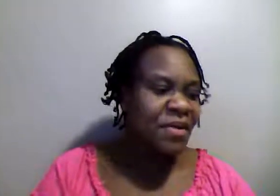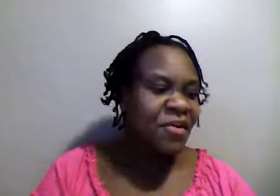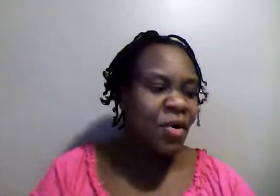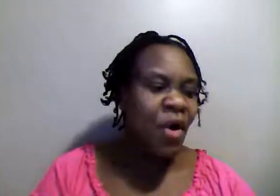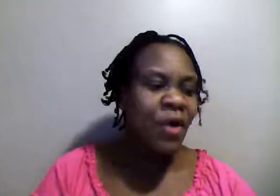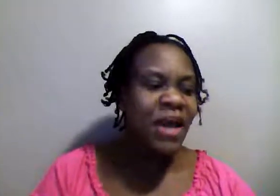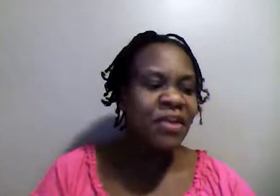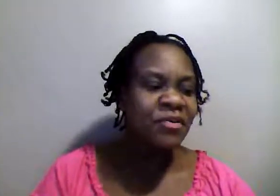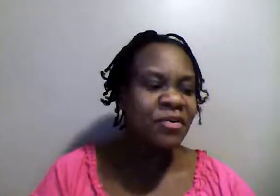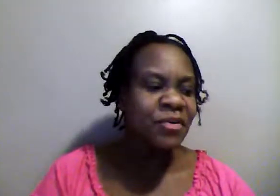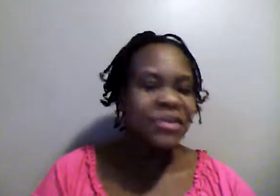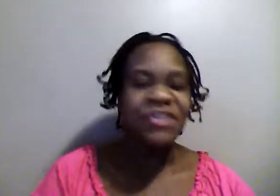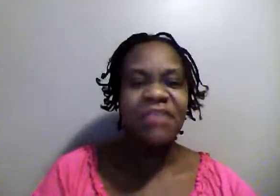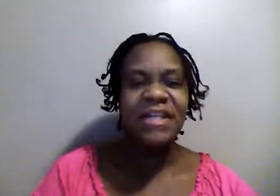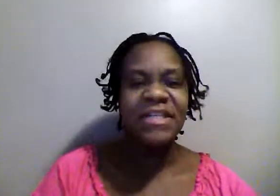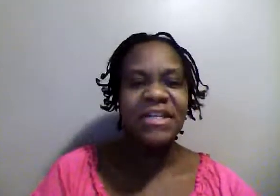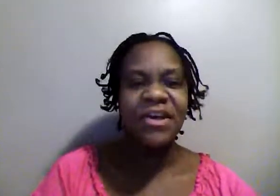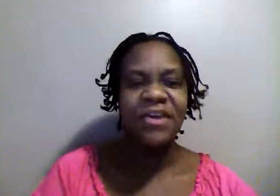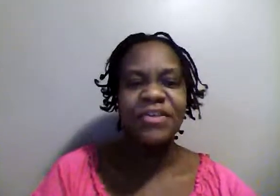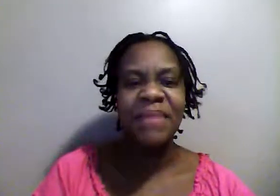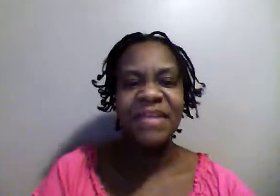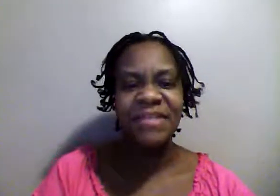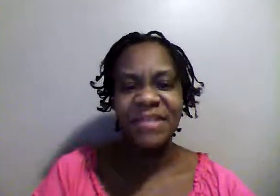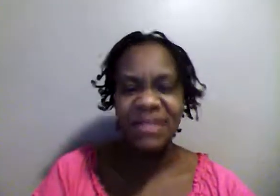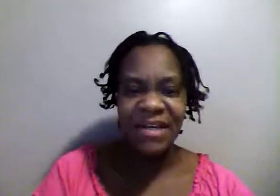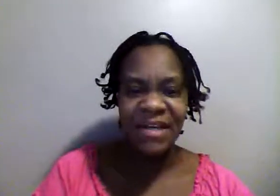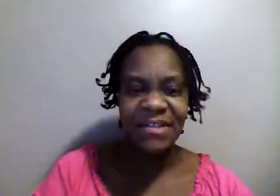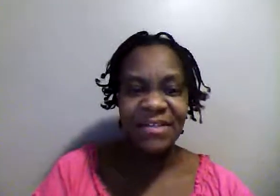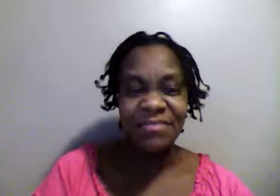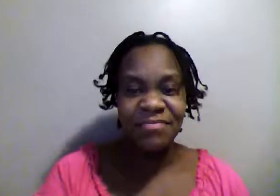Now, how can you strengthen your tomato seedlings?